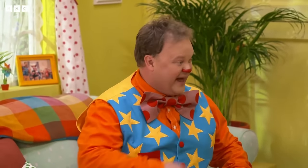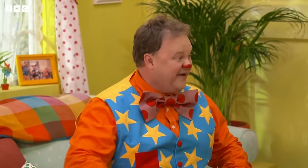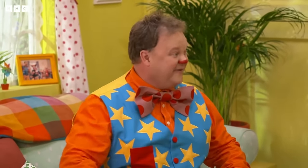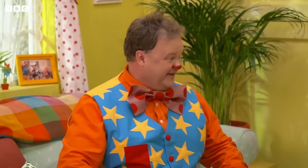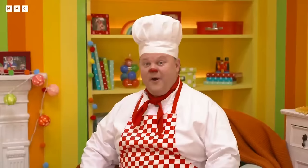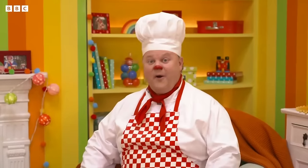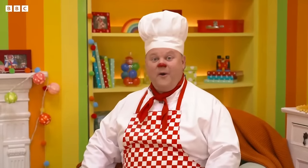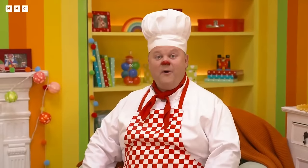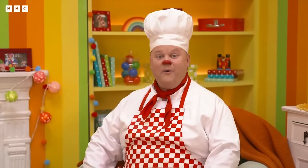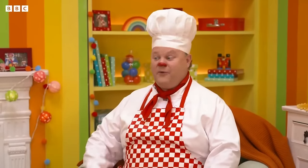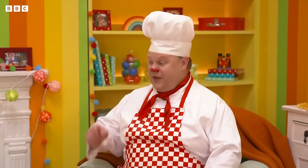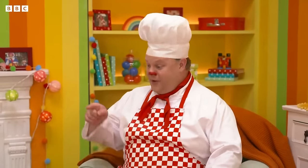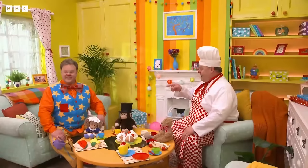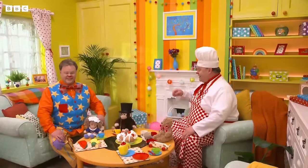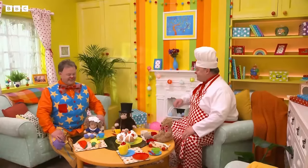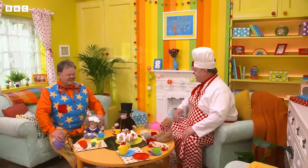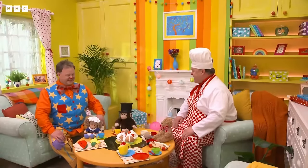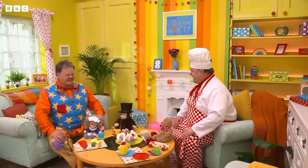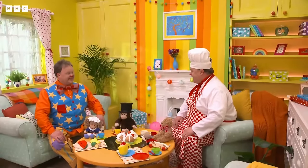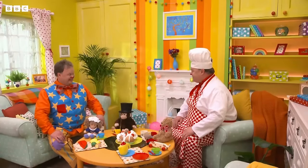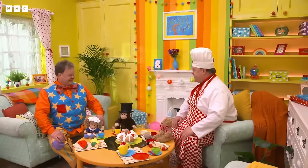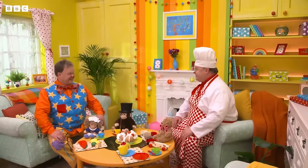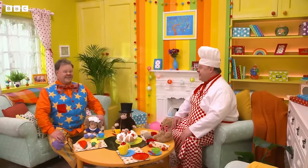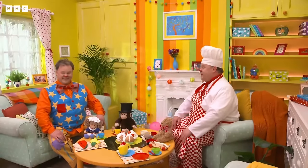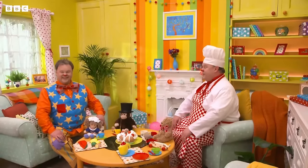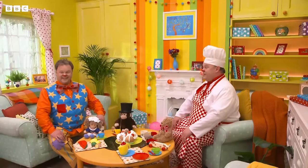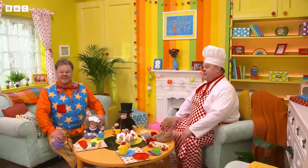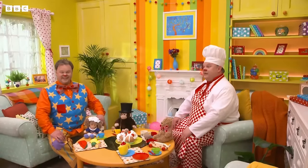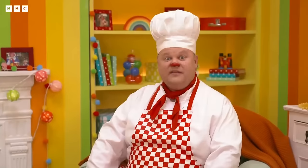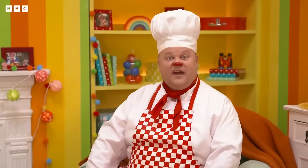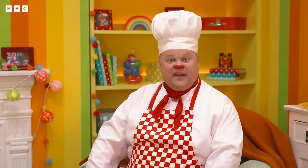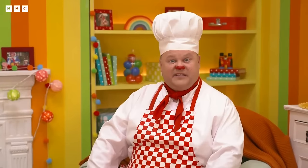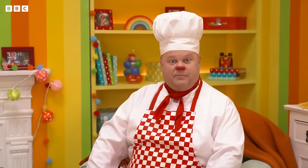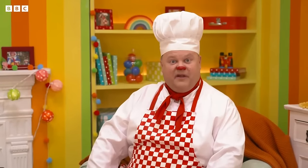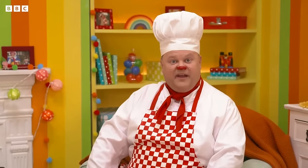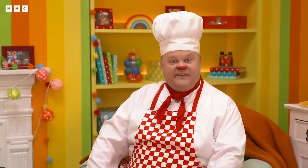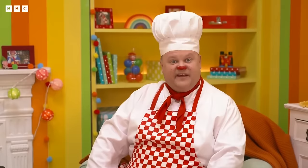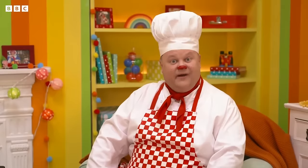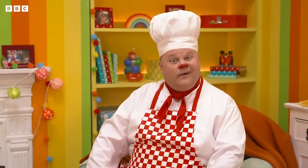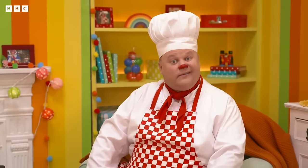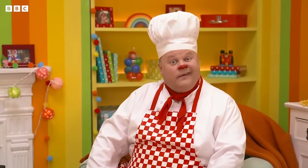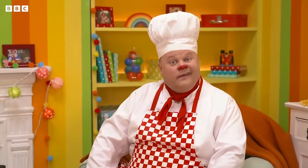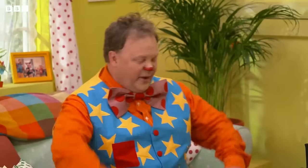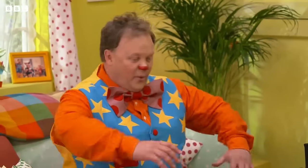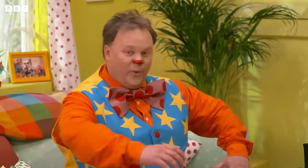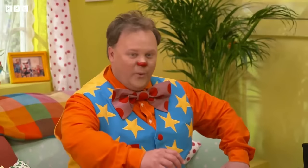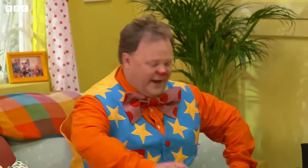know. Oh, you iced the cakes, did you? That explains a lot. Ooh.